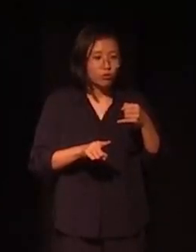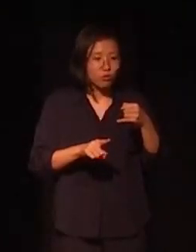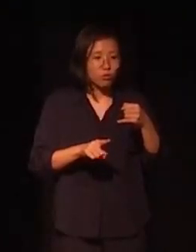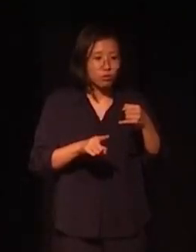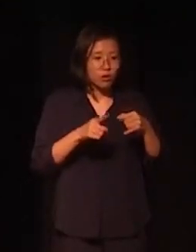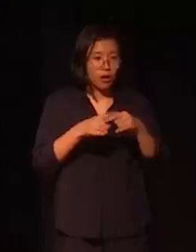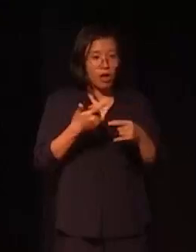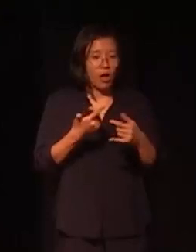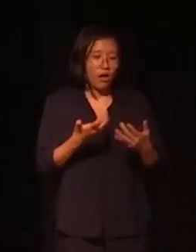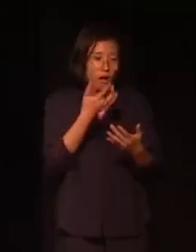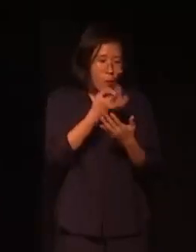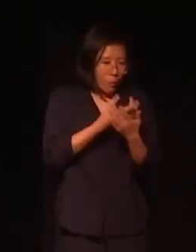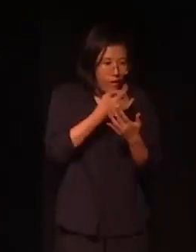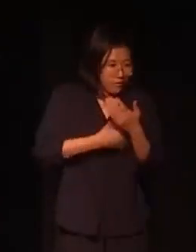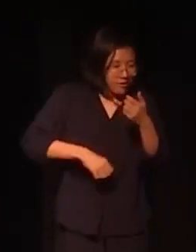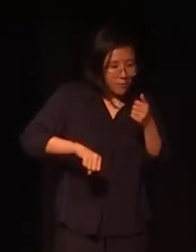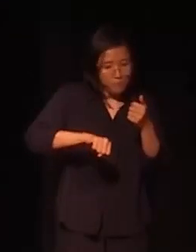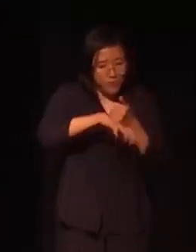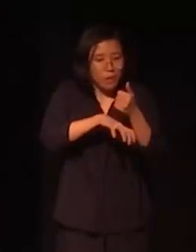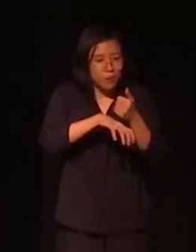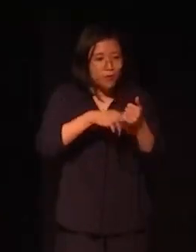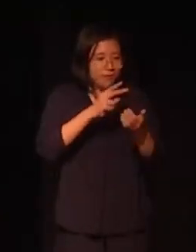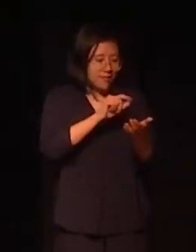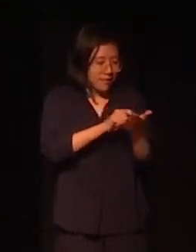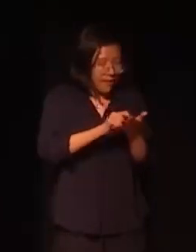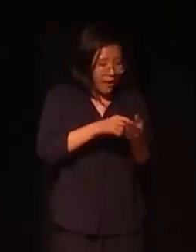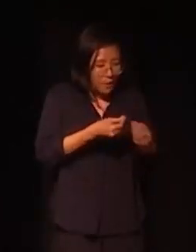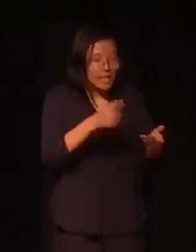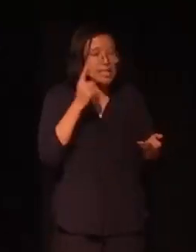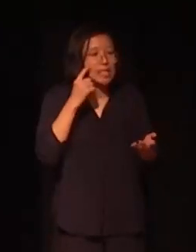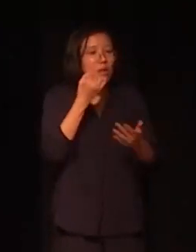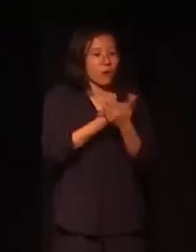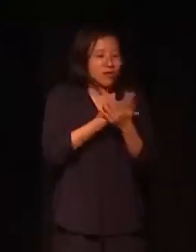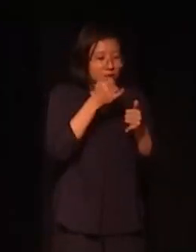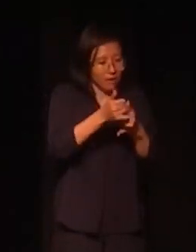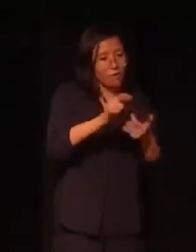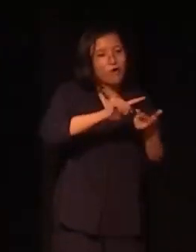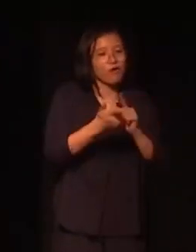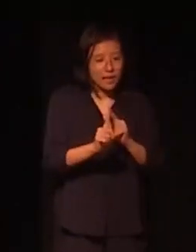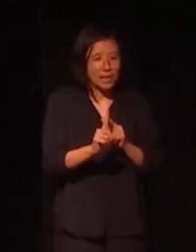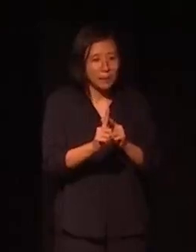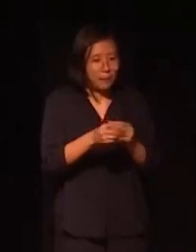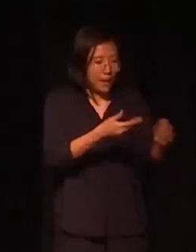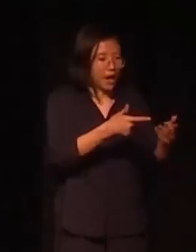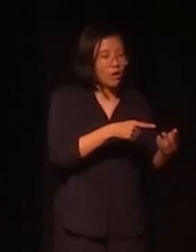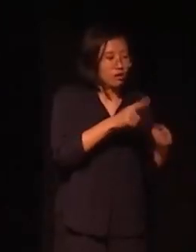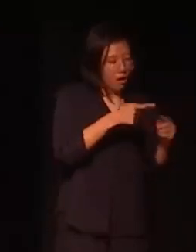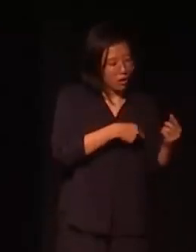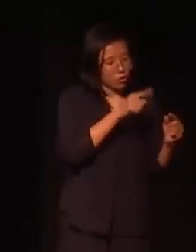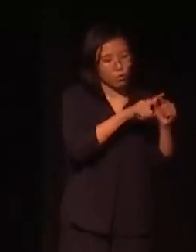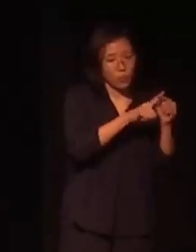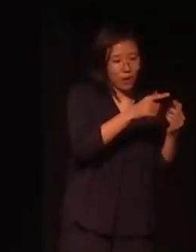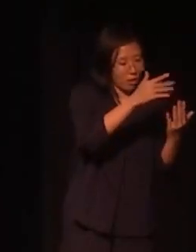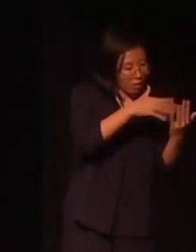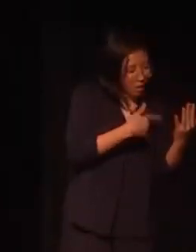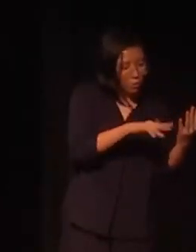rule-based approach, writing rules for specific sentences for text generation. This is what we